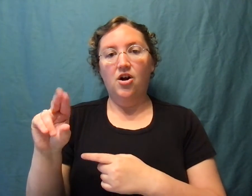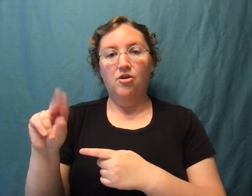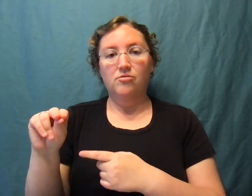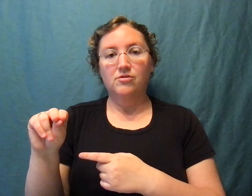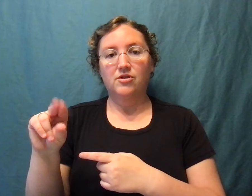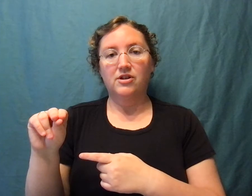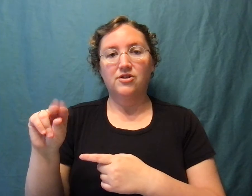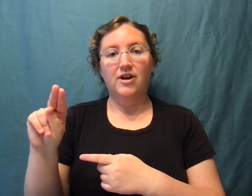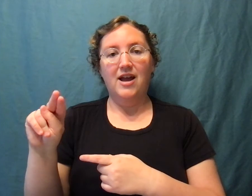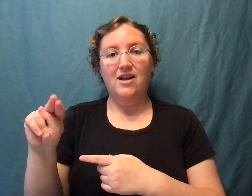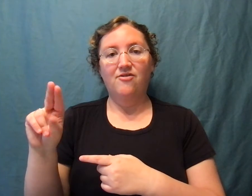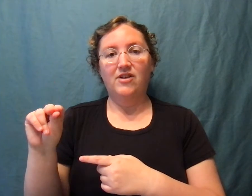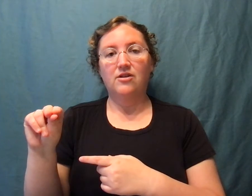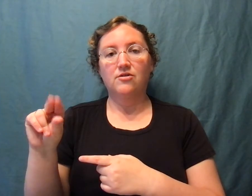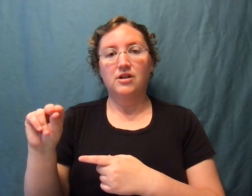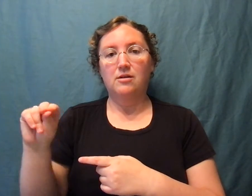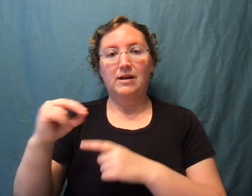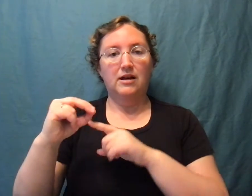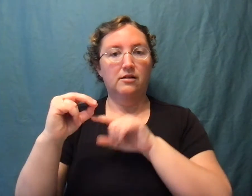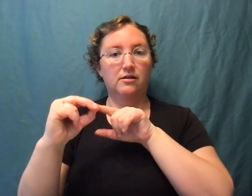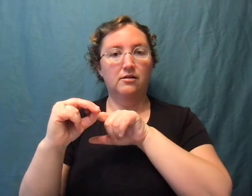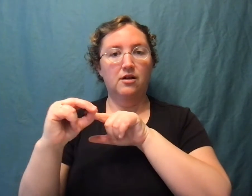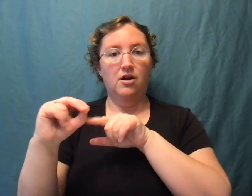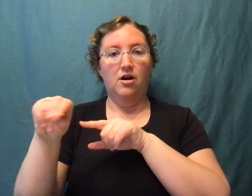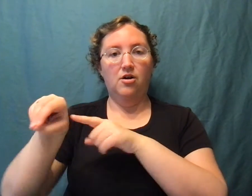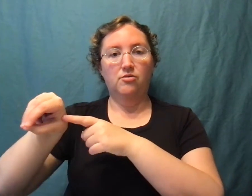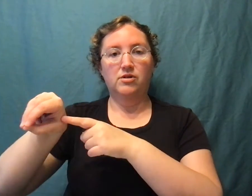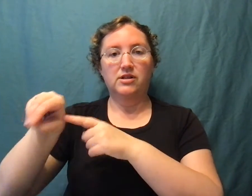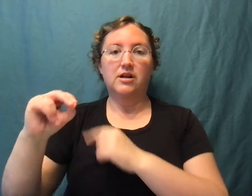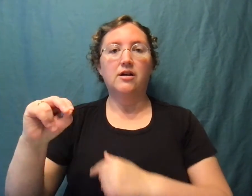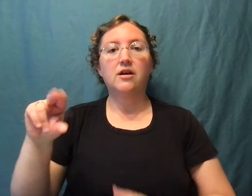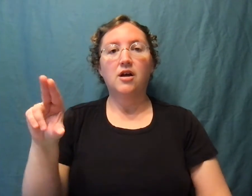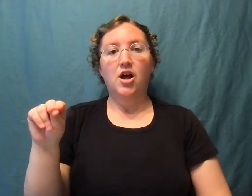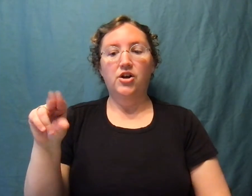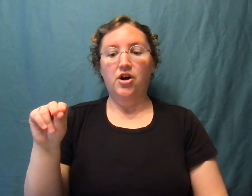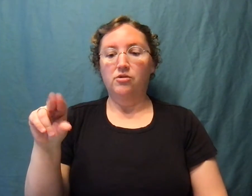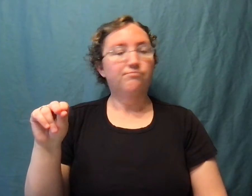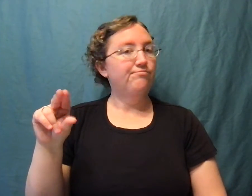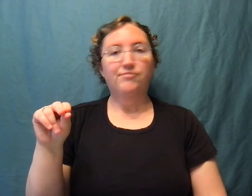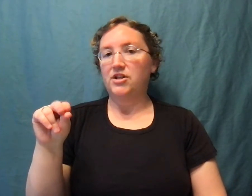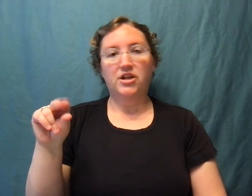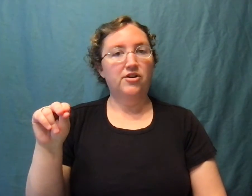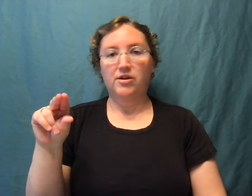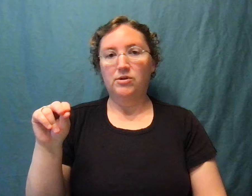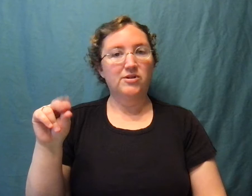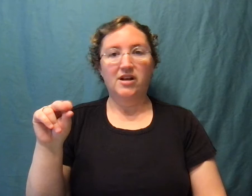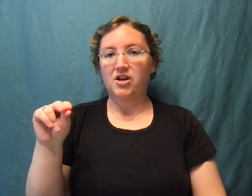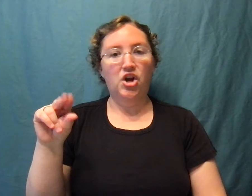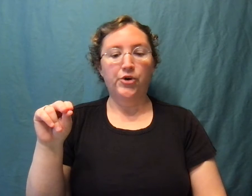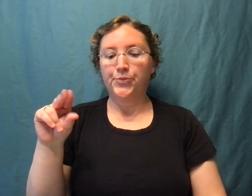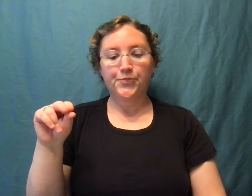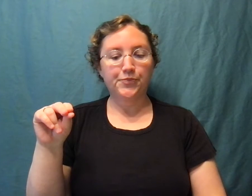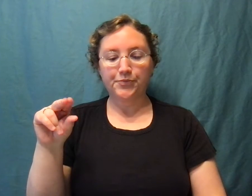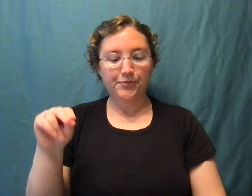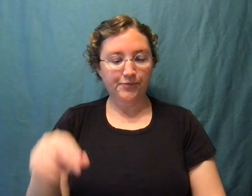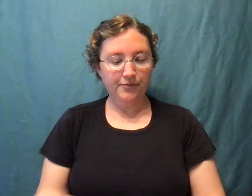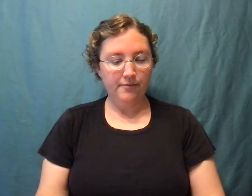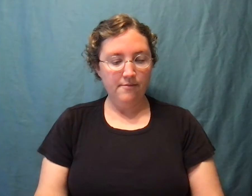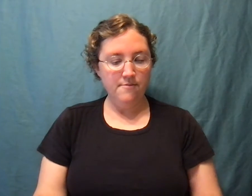N-O, so that's your N fingers and making a little O to the side. No, and shake your head when you sign it. No.